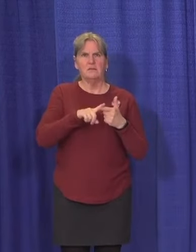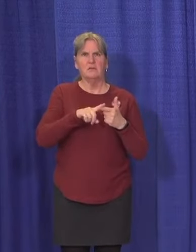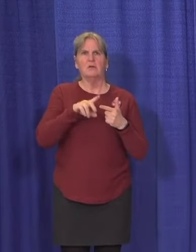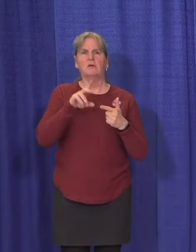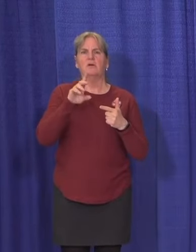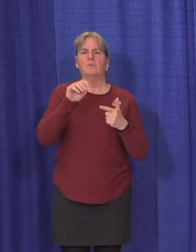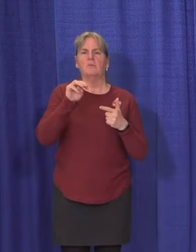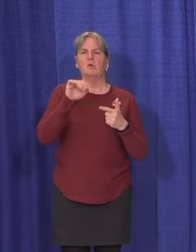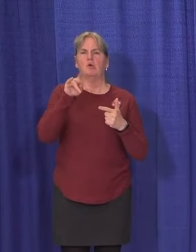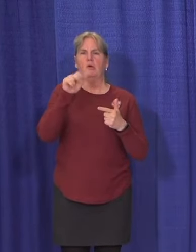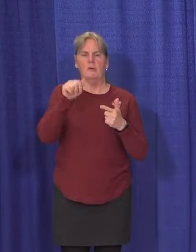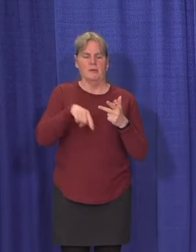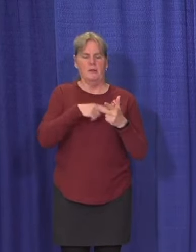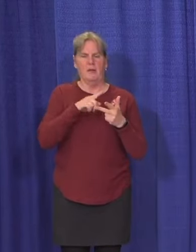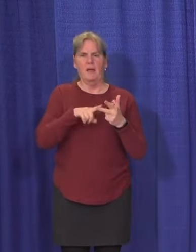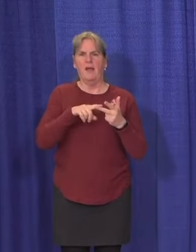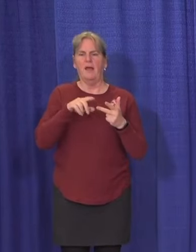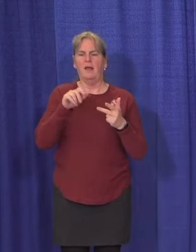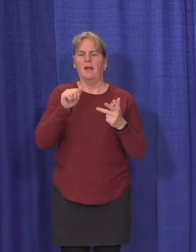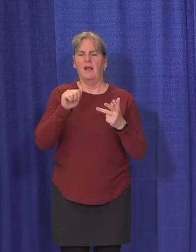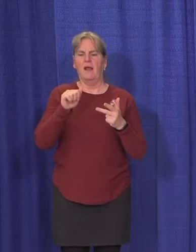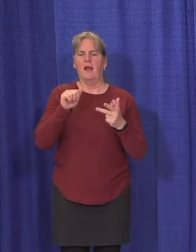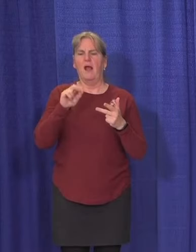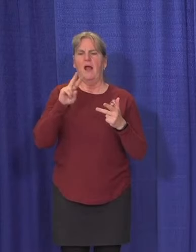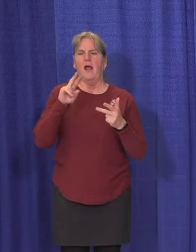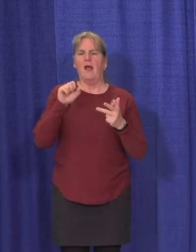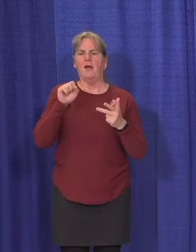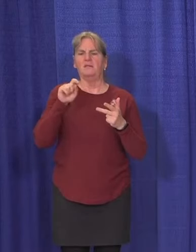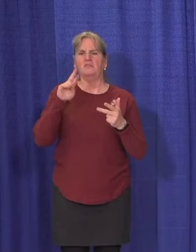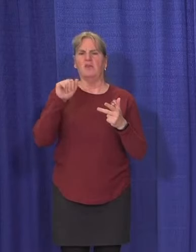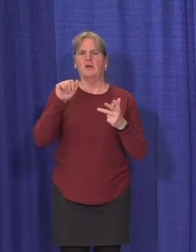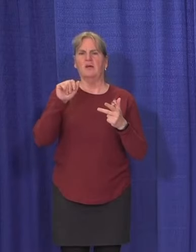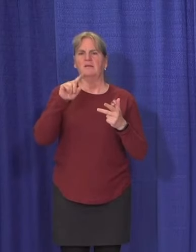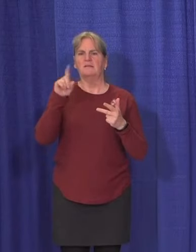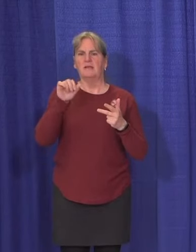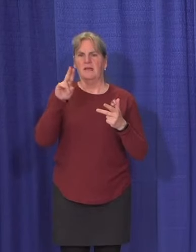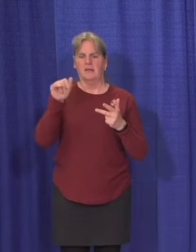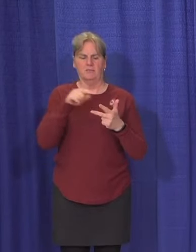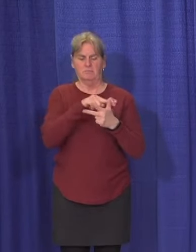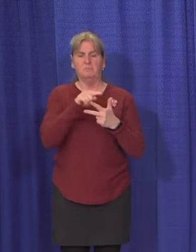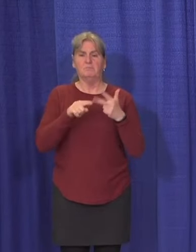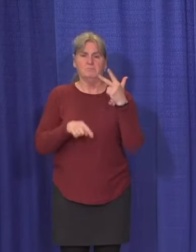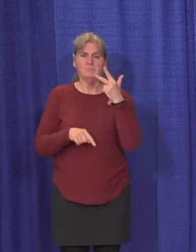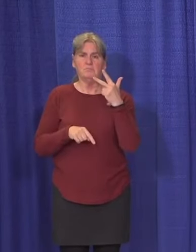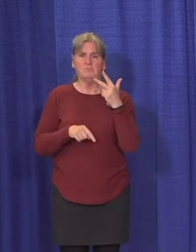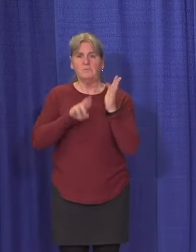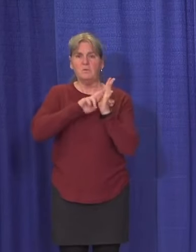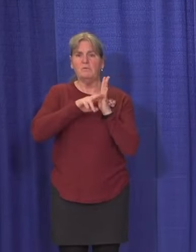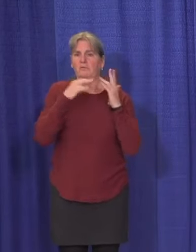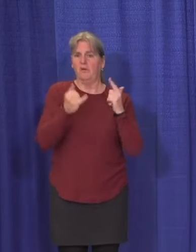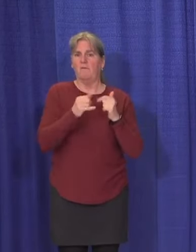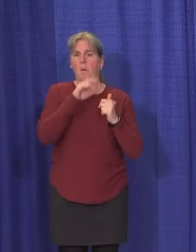well, and others. Of course, there are other vaccines in the pipeline as well.